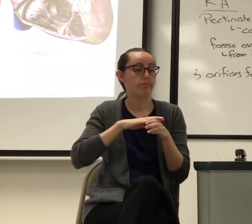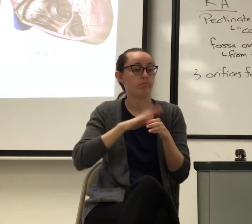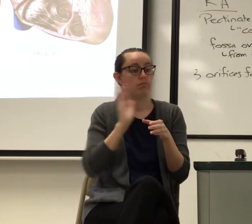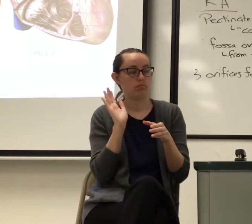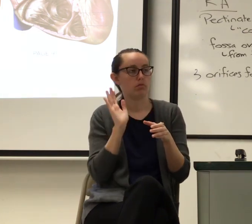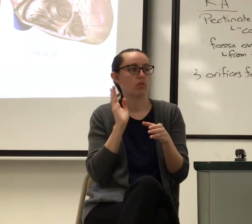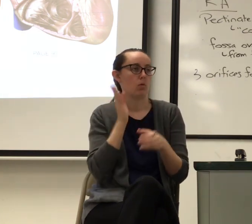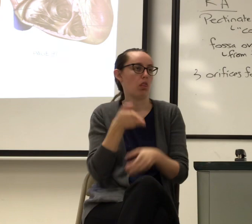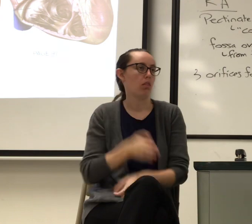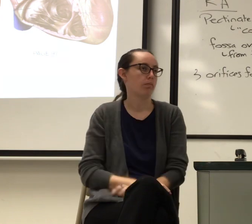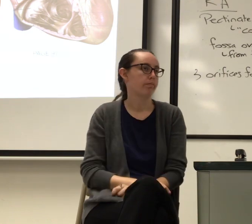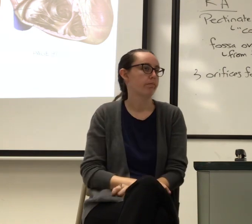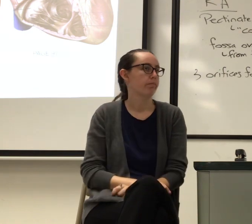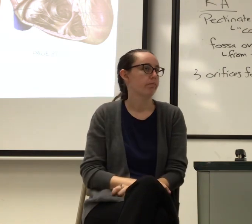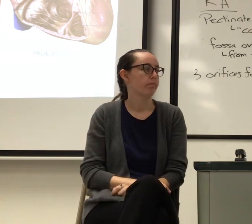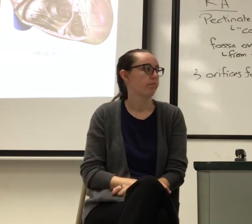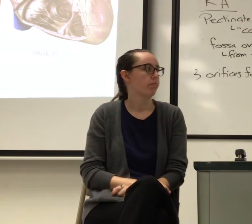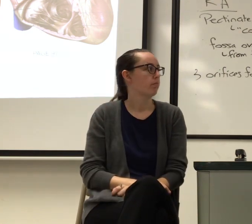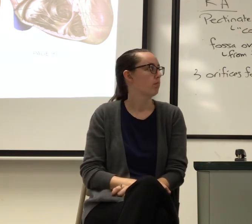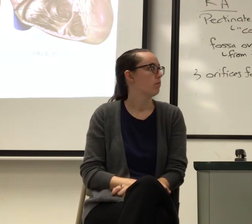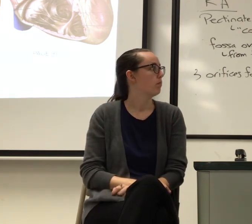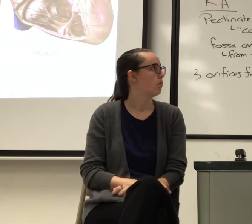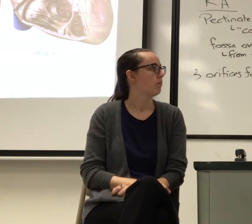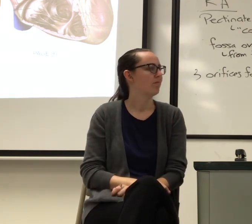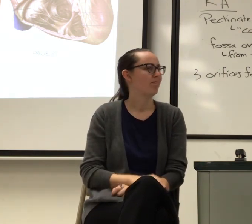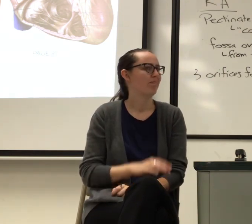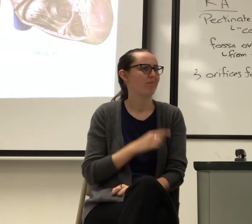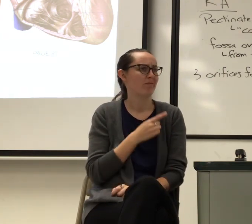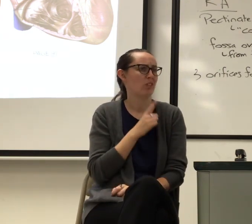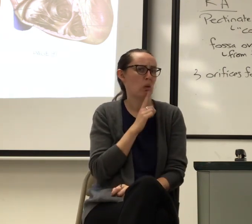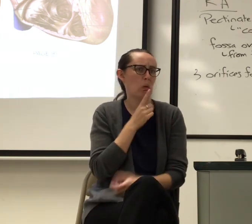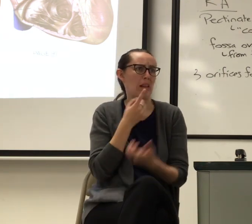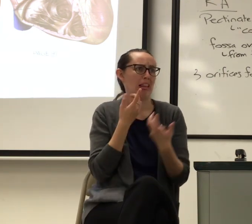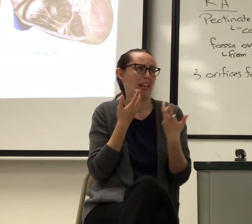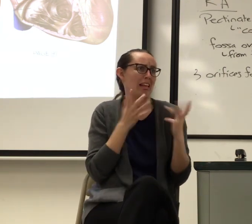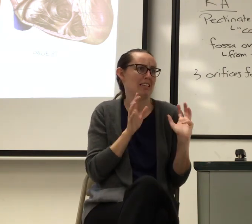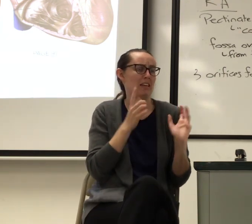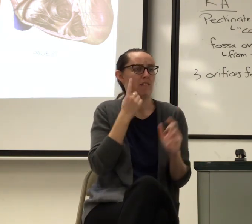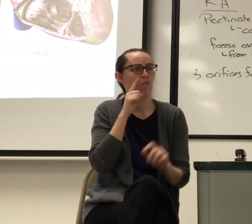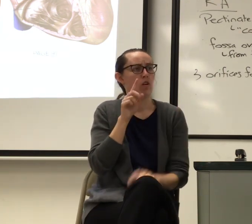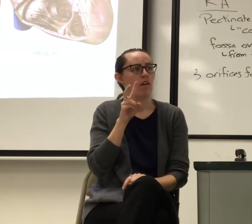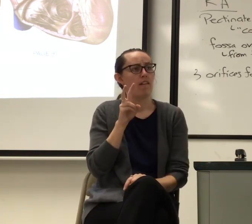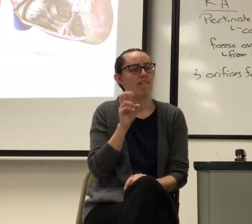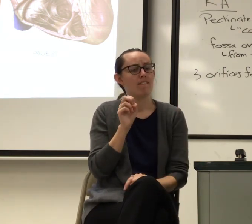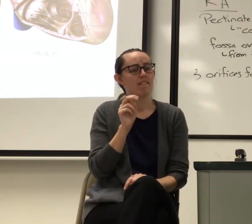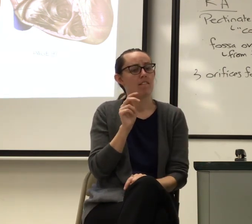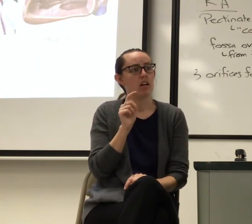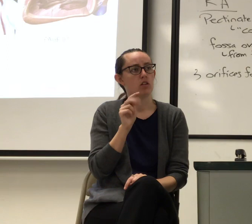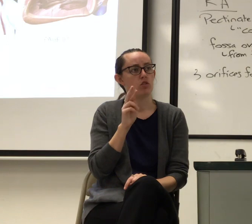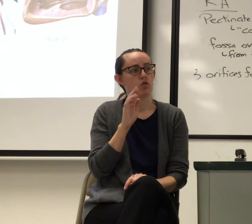Let's see, that's about it for ventricle.